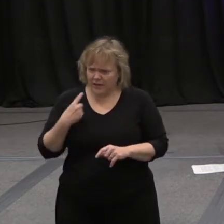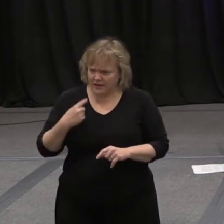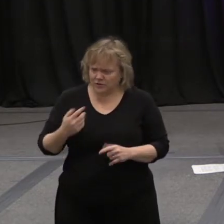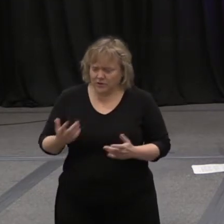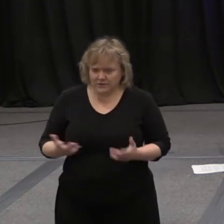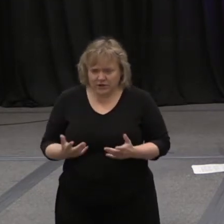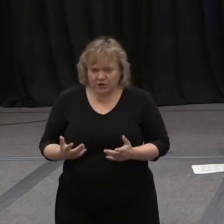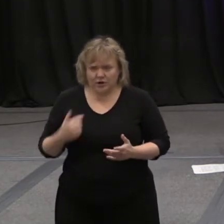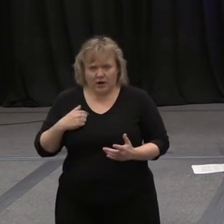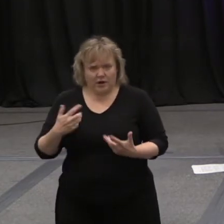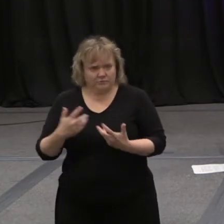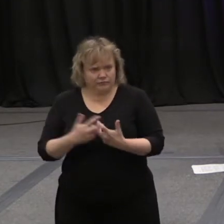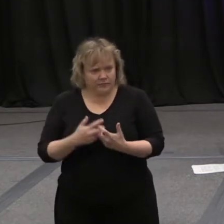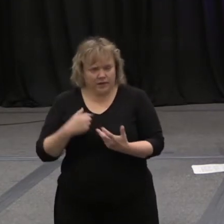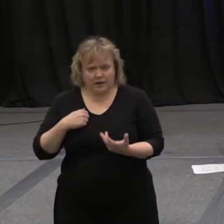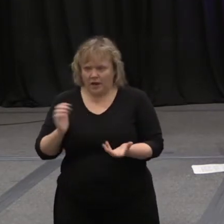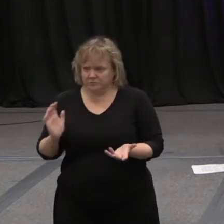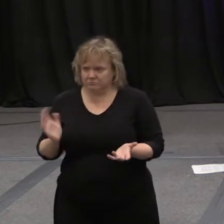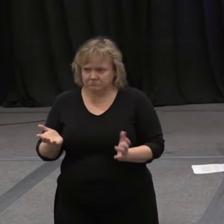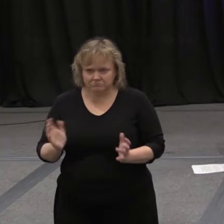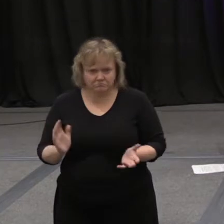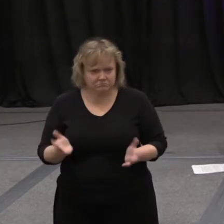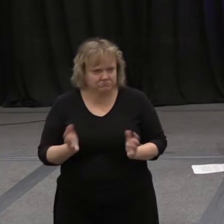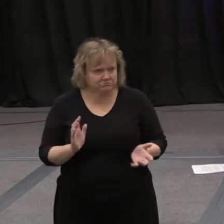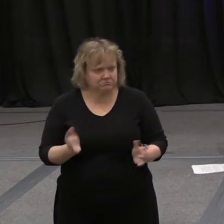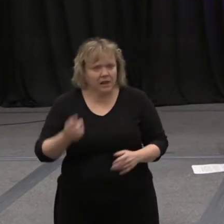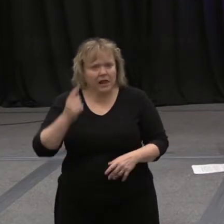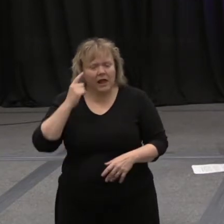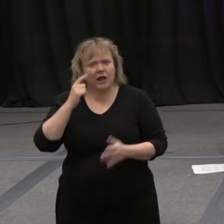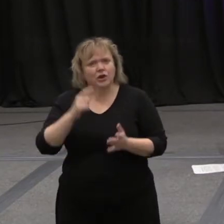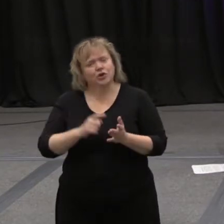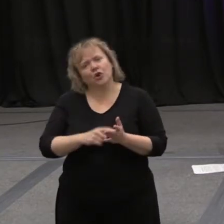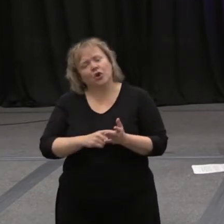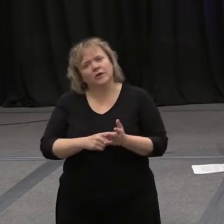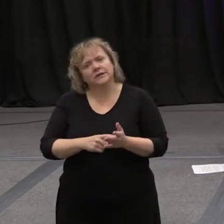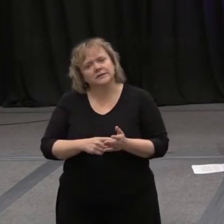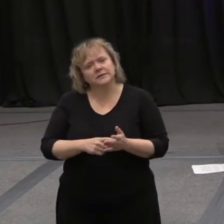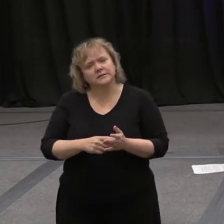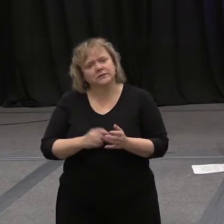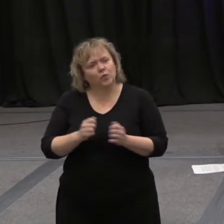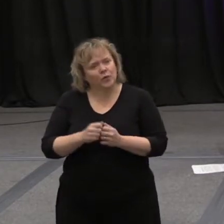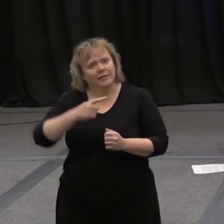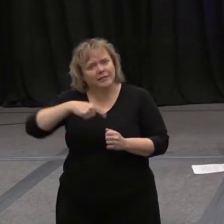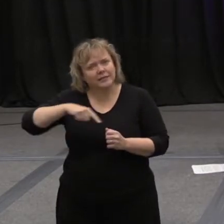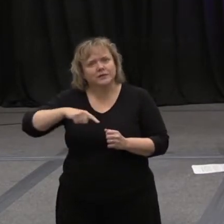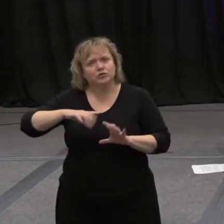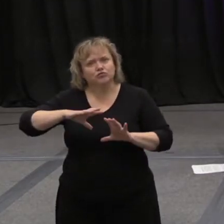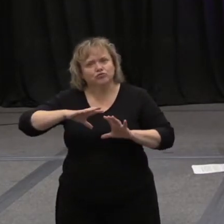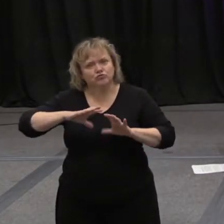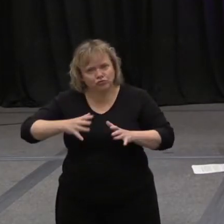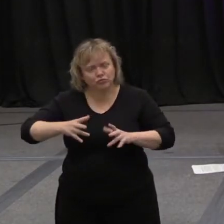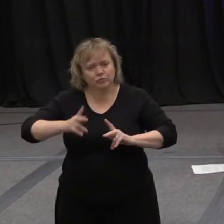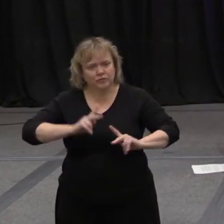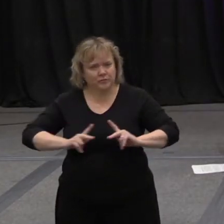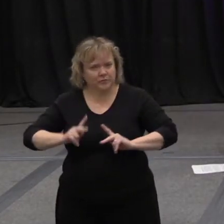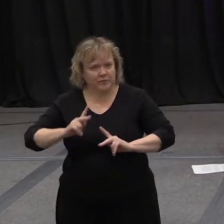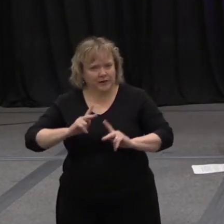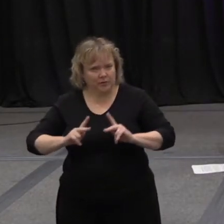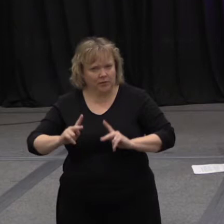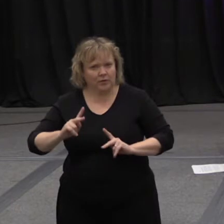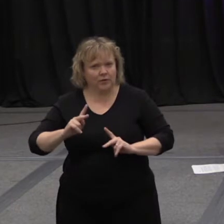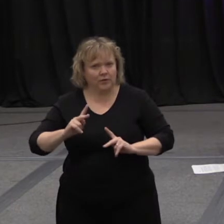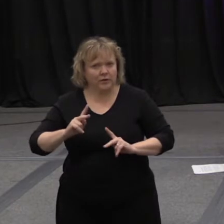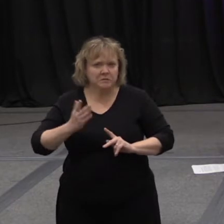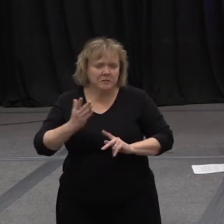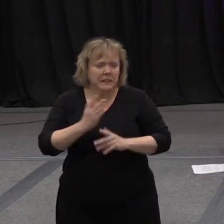but I noticed through my conversations that sort of predominantly in this population, and to a lesser extent, people who are